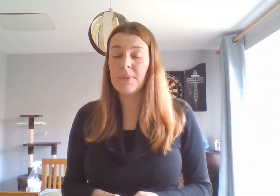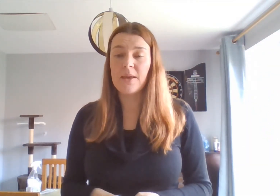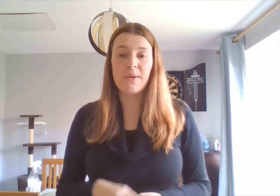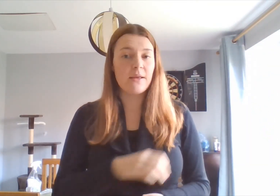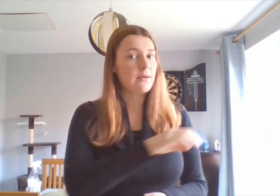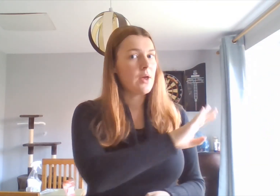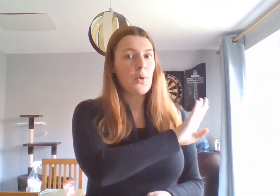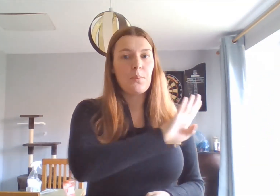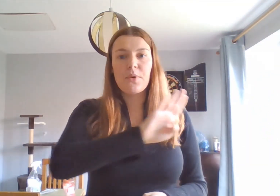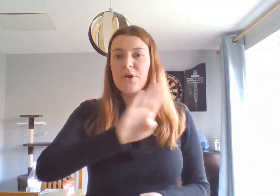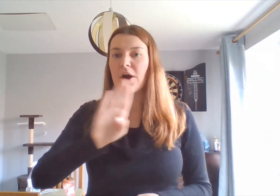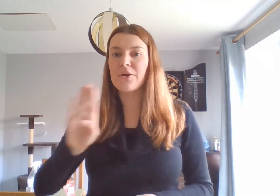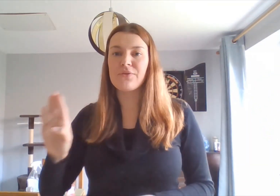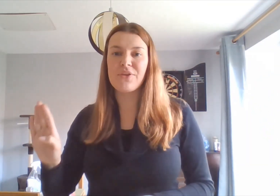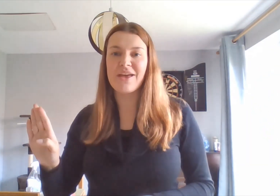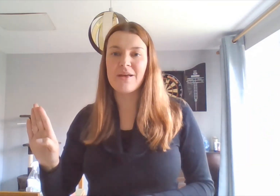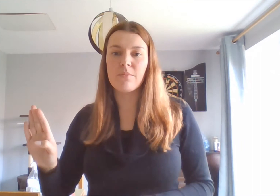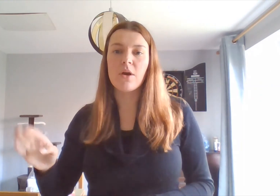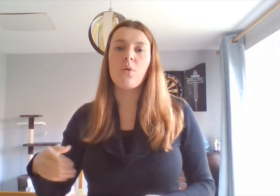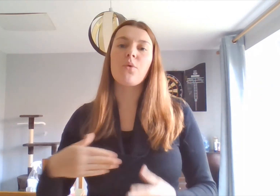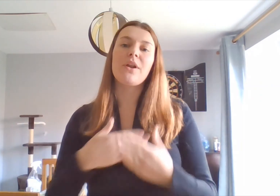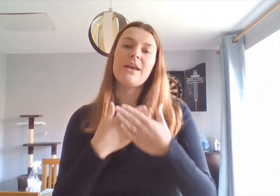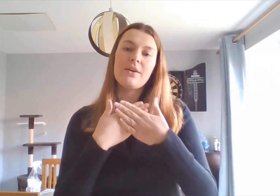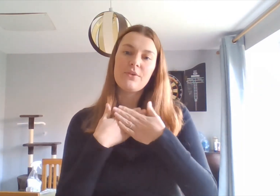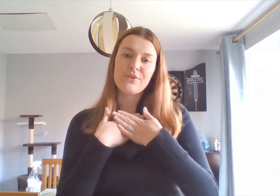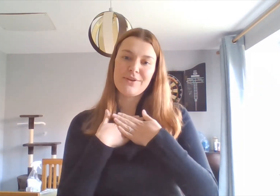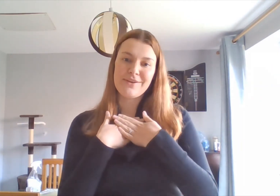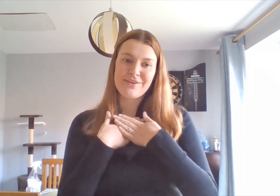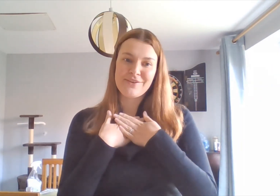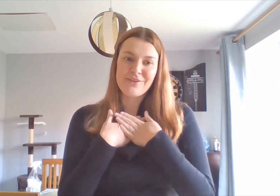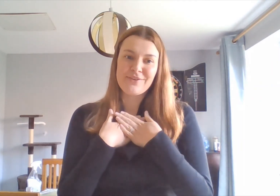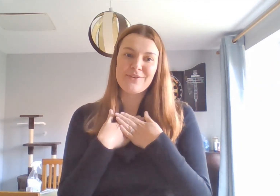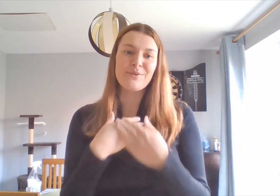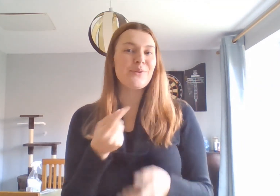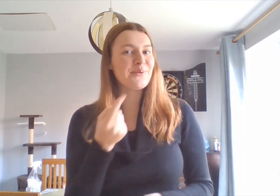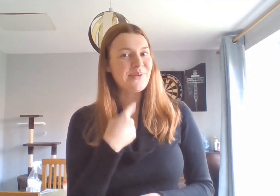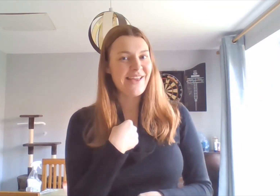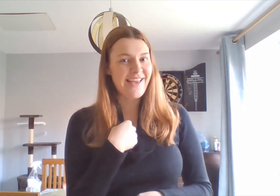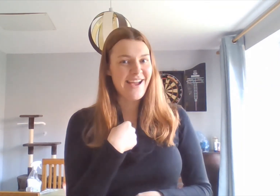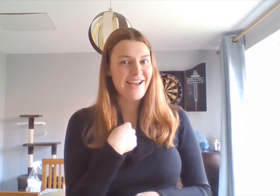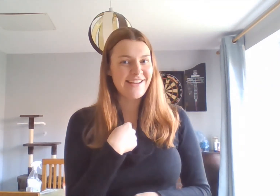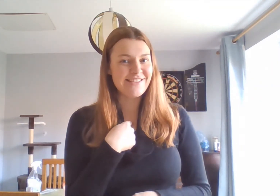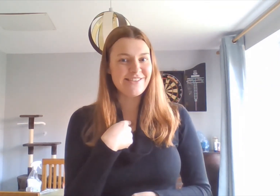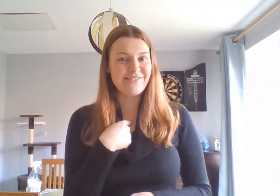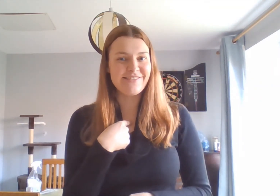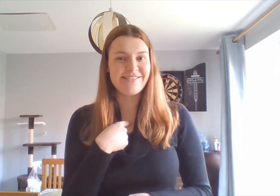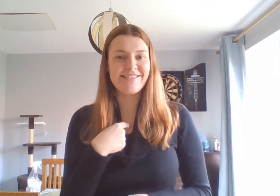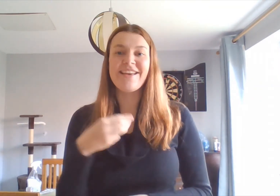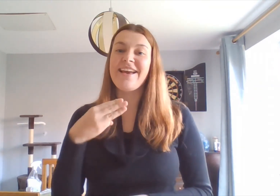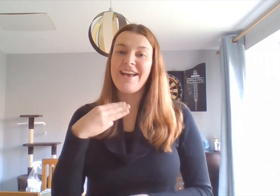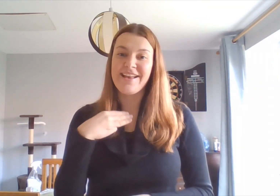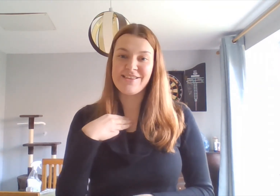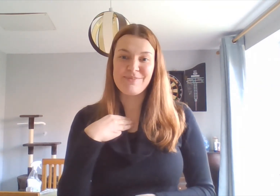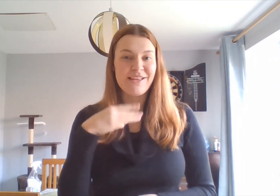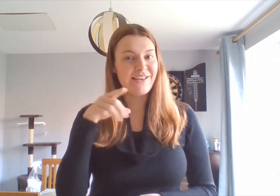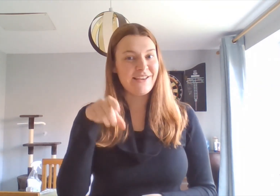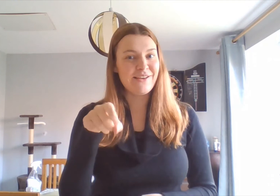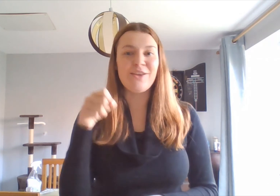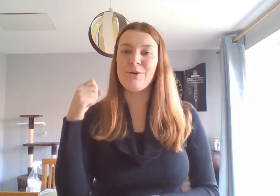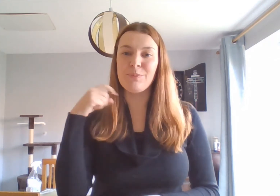maybe, but none of them will ever love you the way I do. It's me and you,